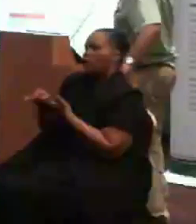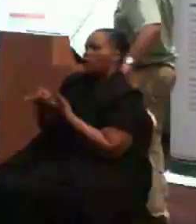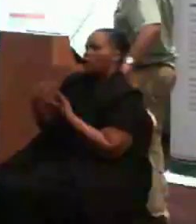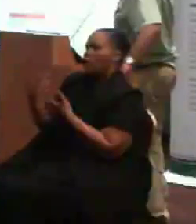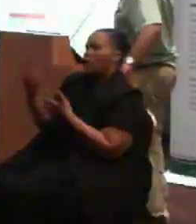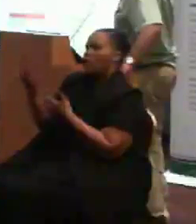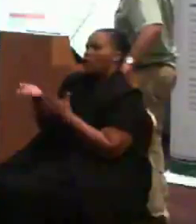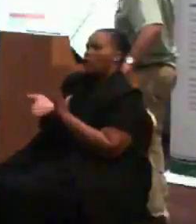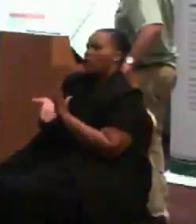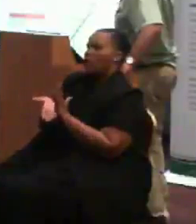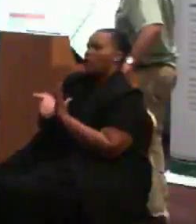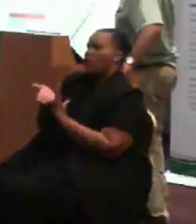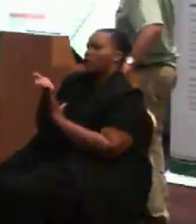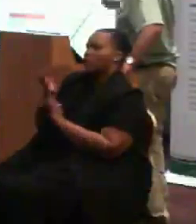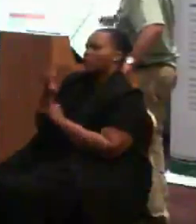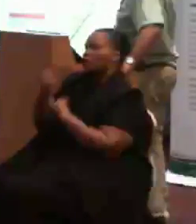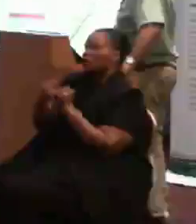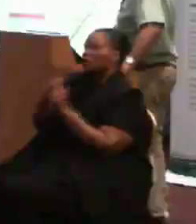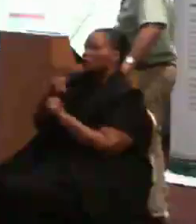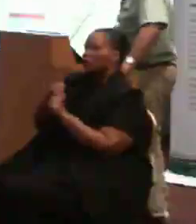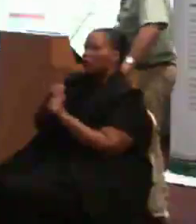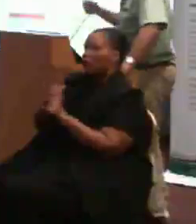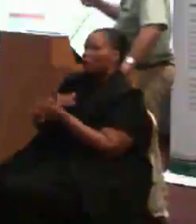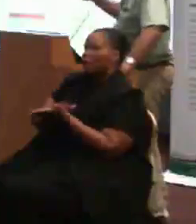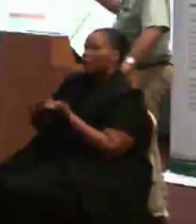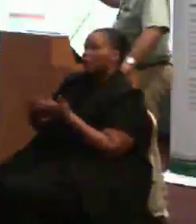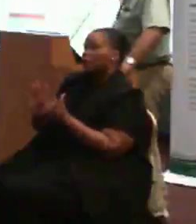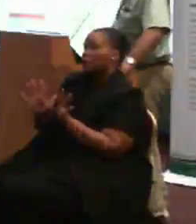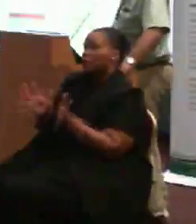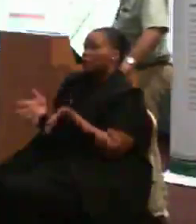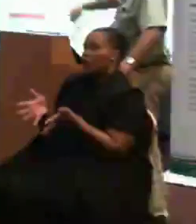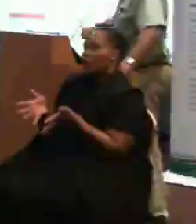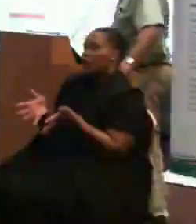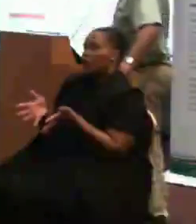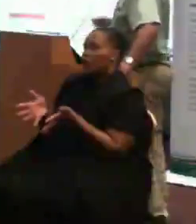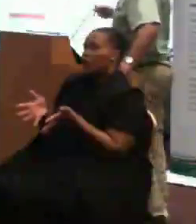be only on base year or cumulative,